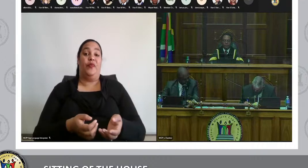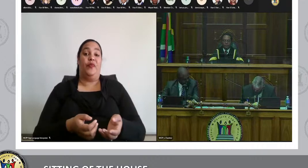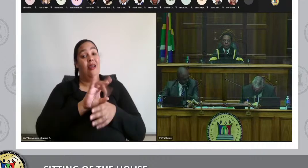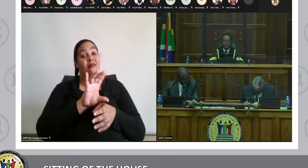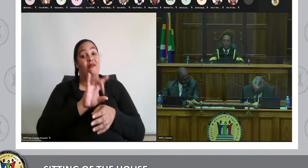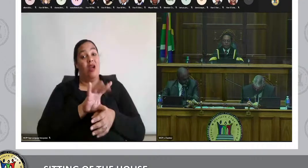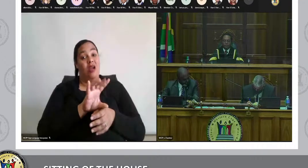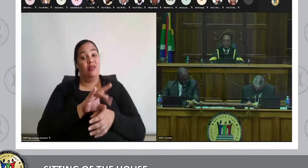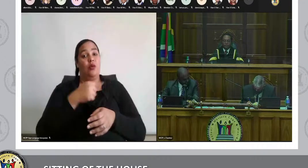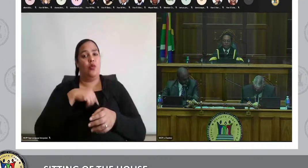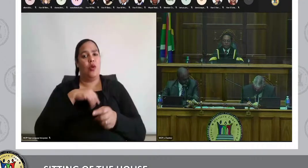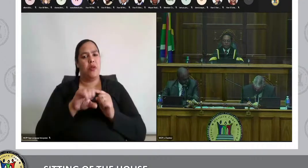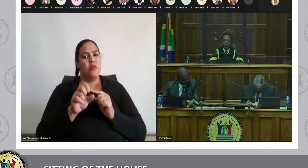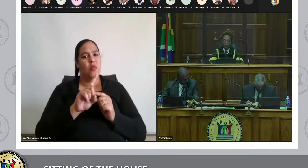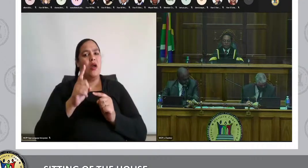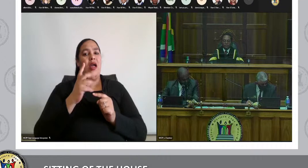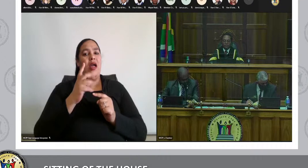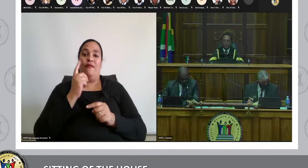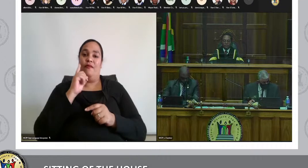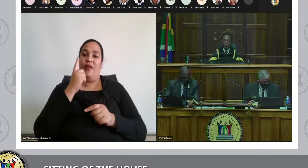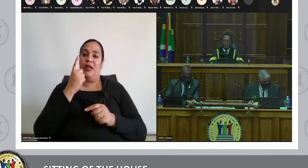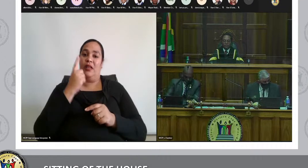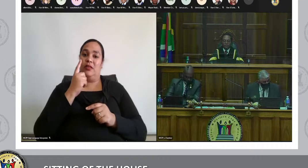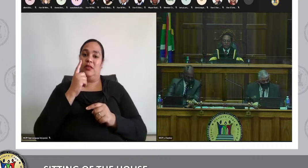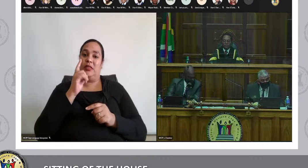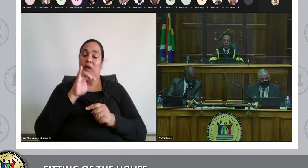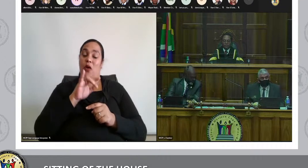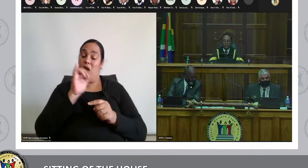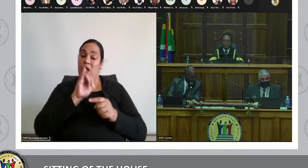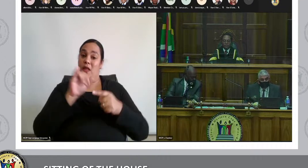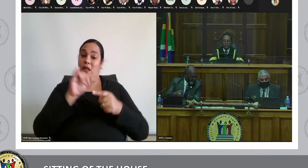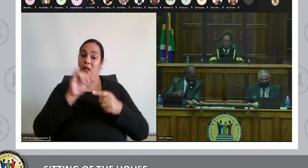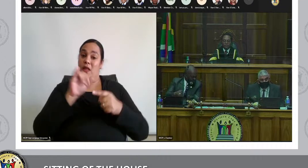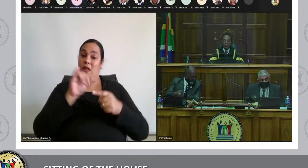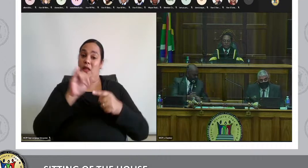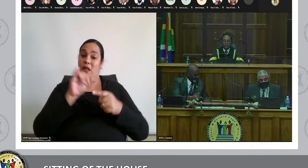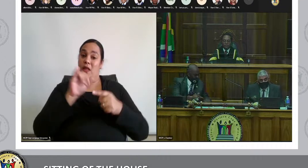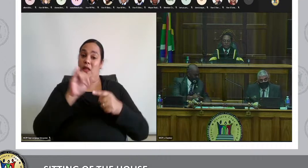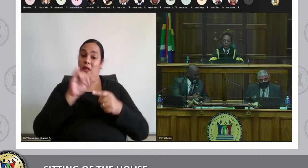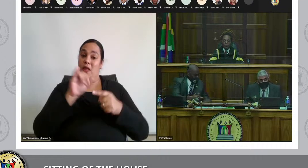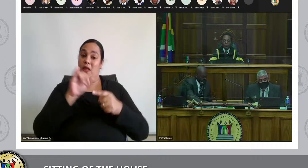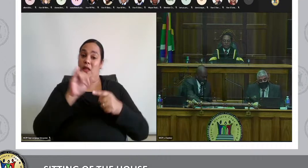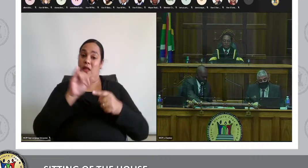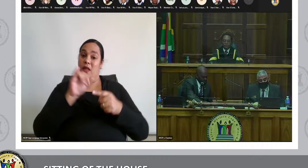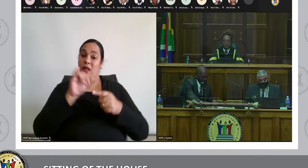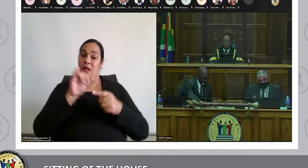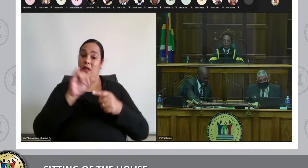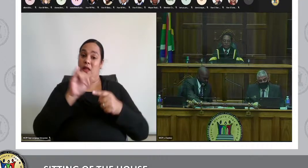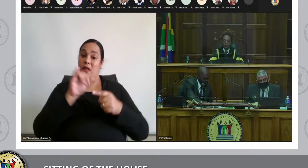advisory, we find that we've got the first warning that is in yellow up to the second, the third warnings,